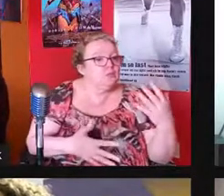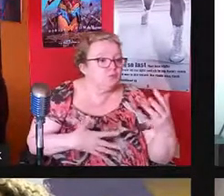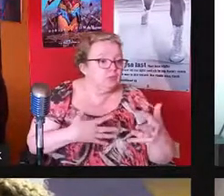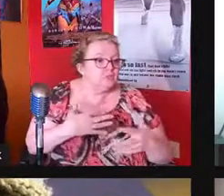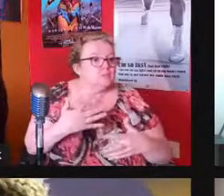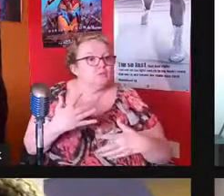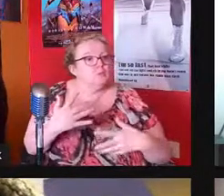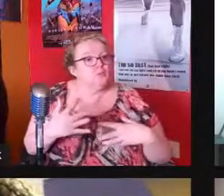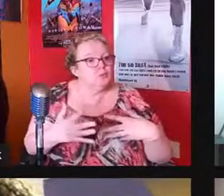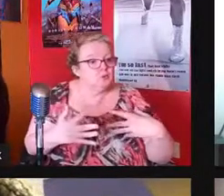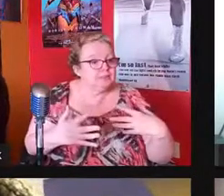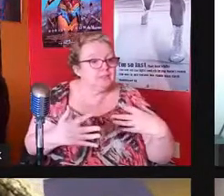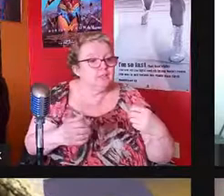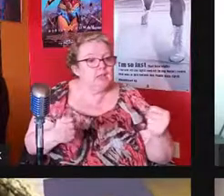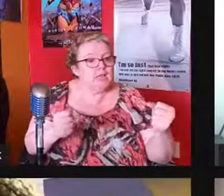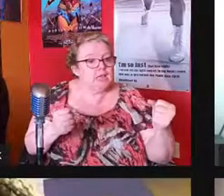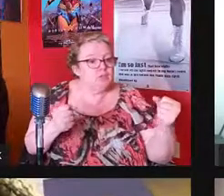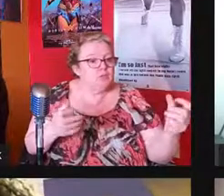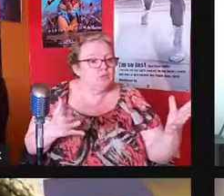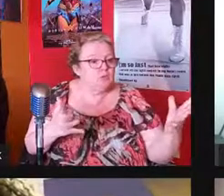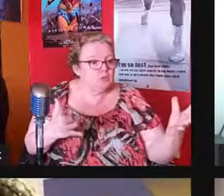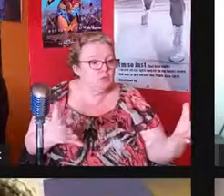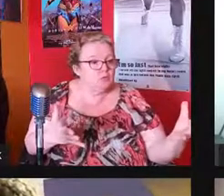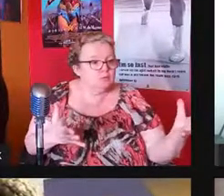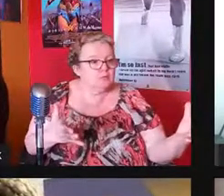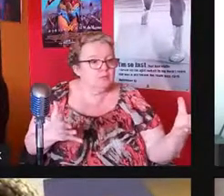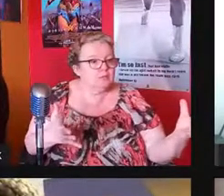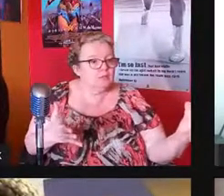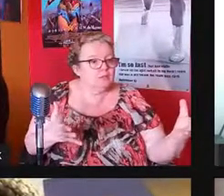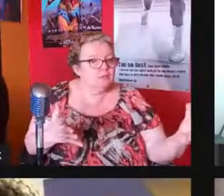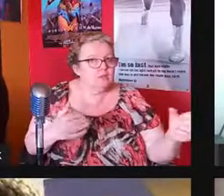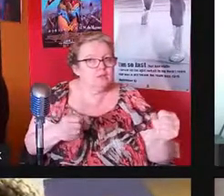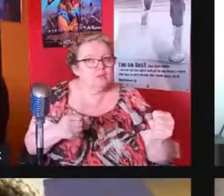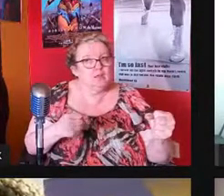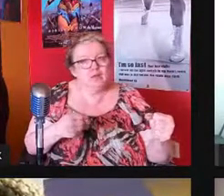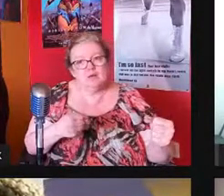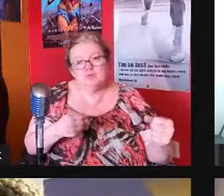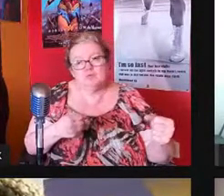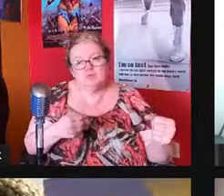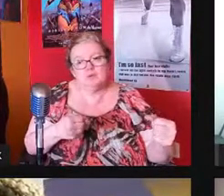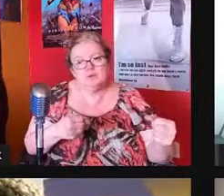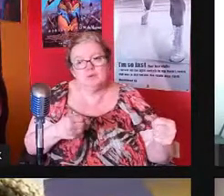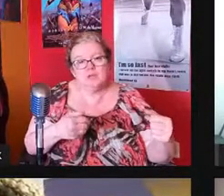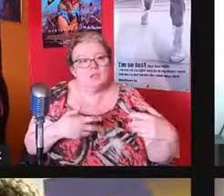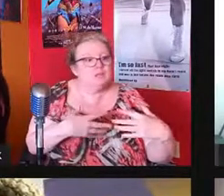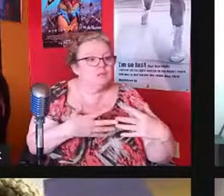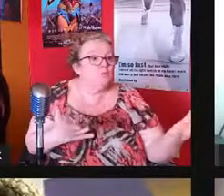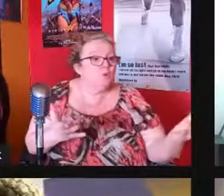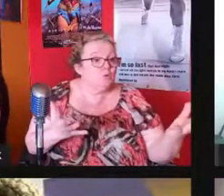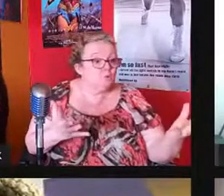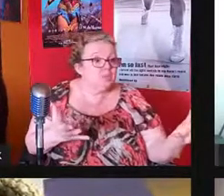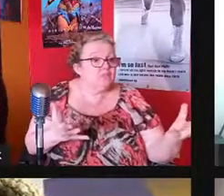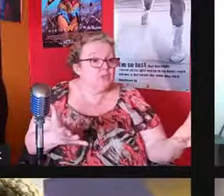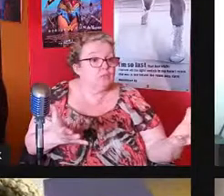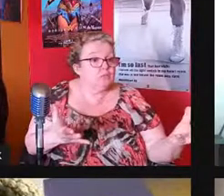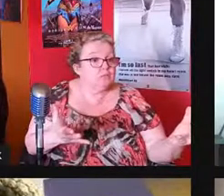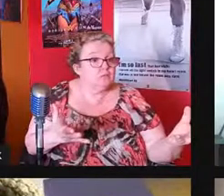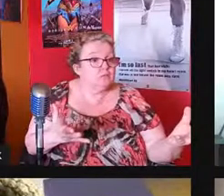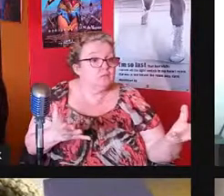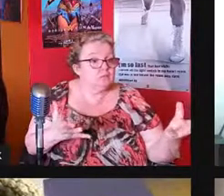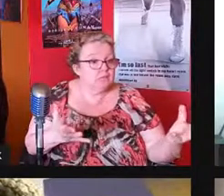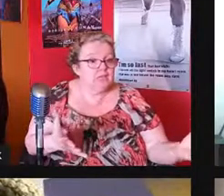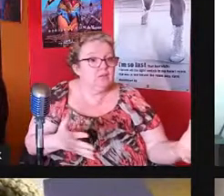and do things that are important. And you can use the, what would be the word, what we've